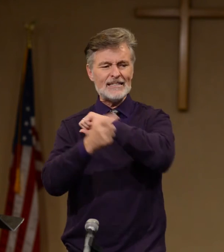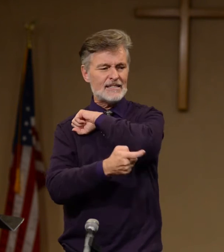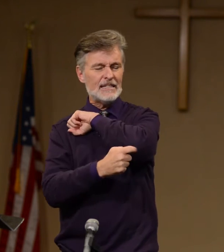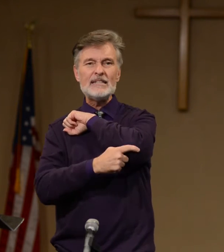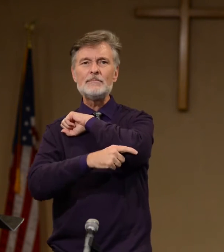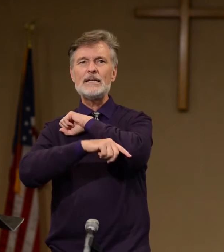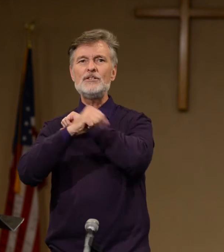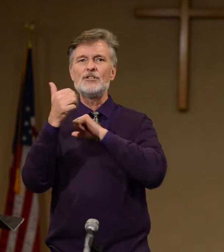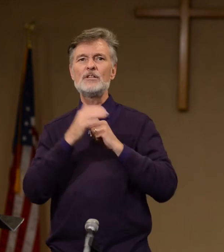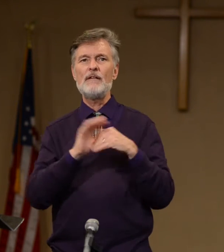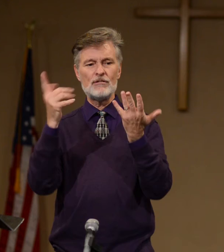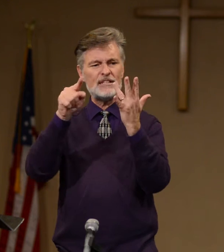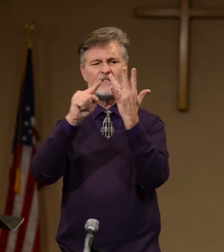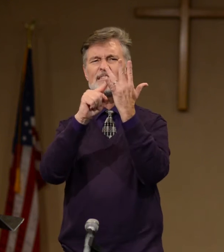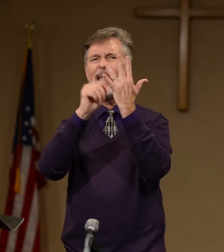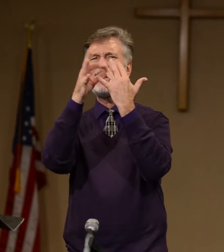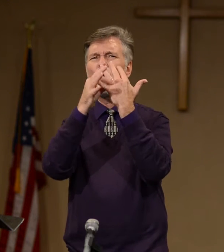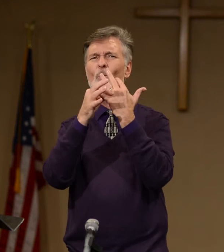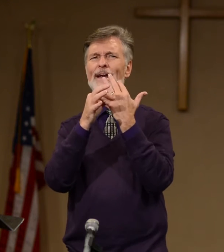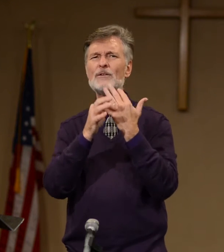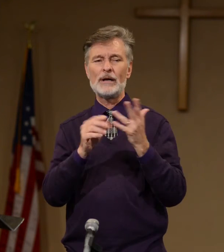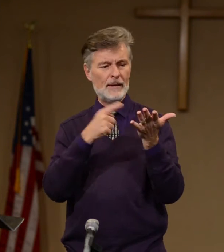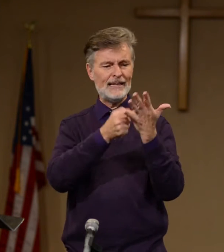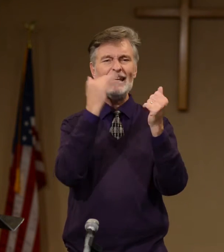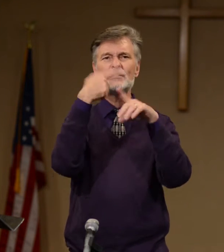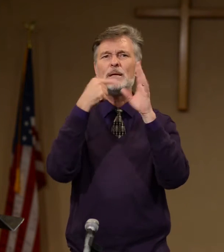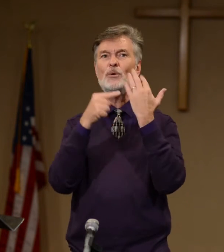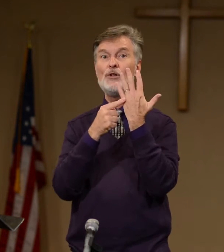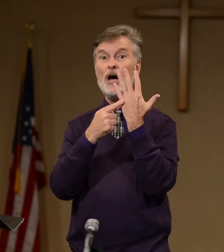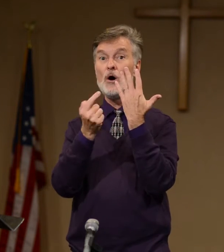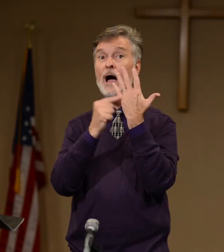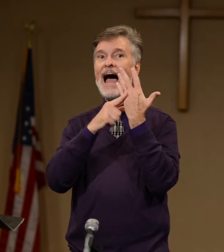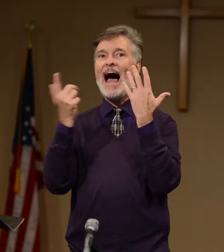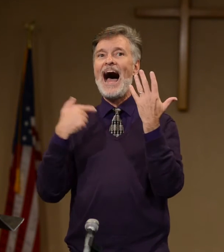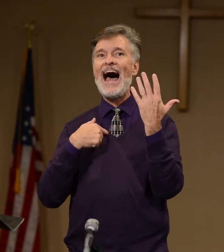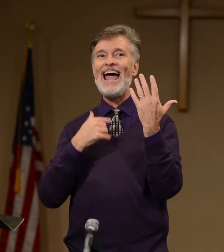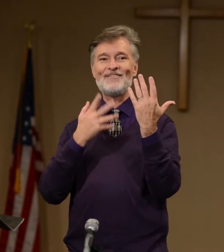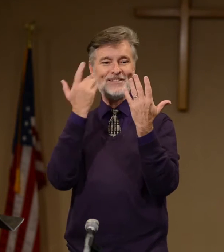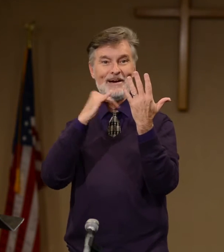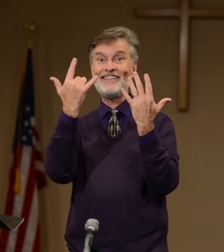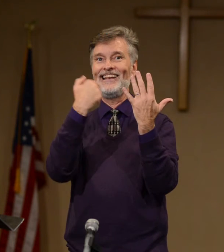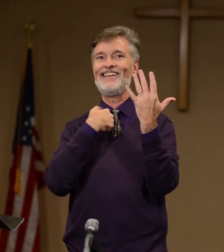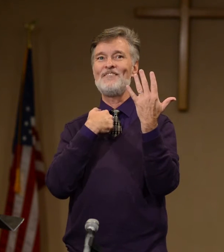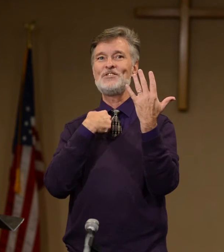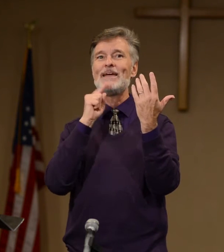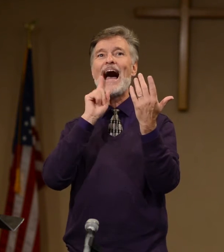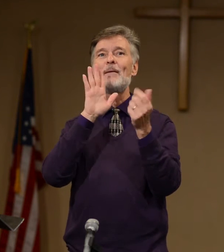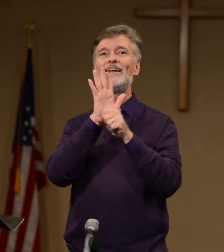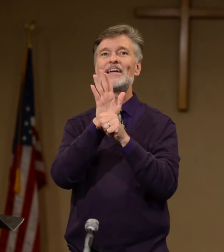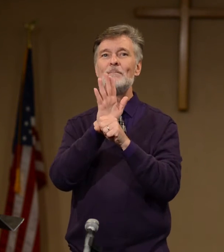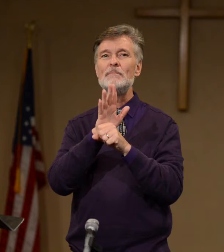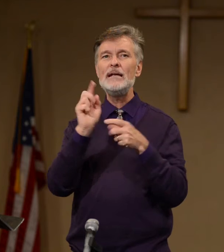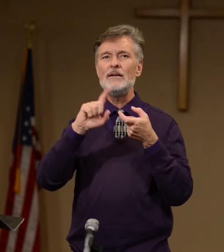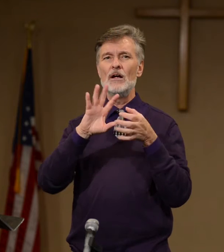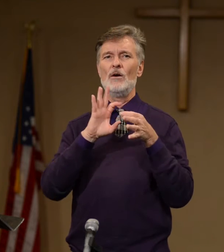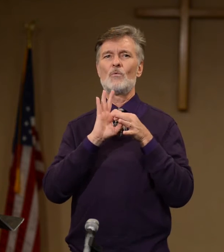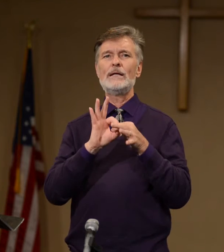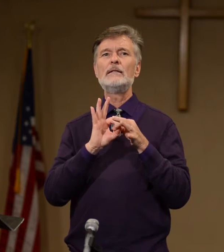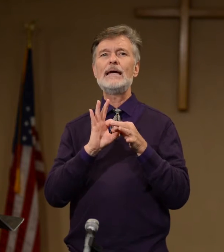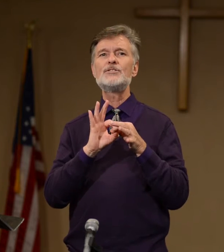the temptations of others. It's like our wedding ring. It lets people know, I have somebody that loves me. I'm in a committed